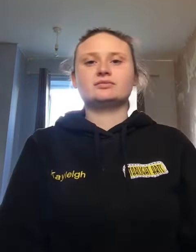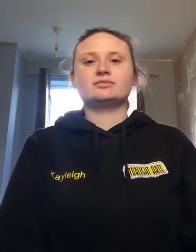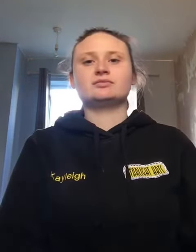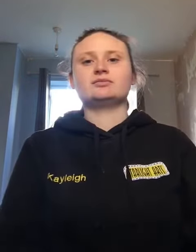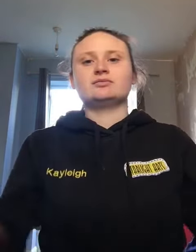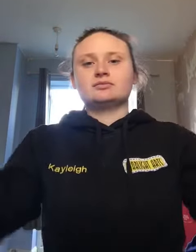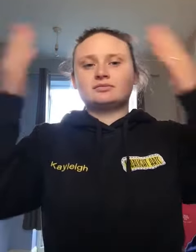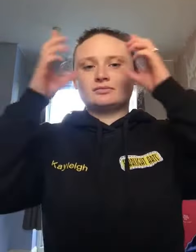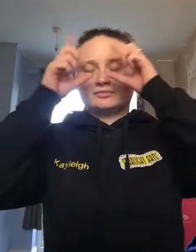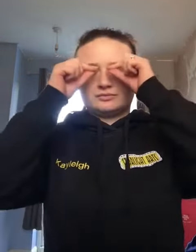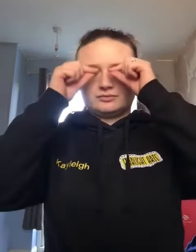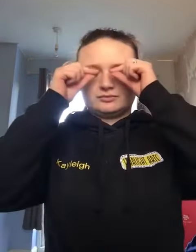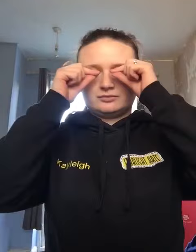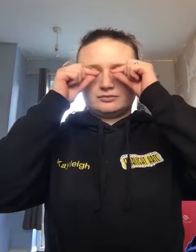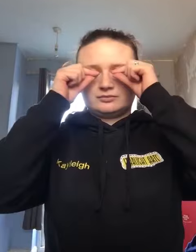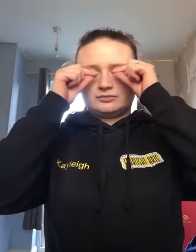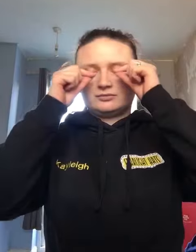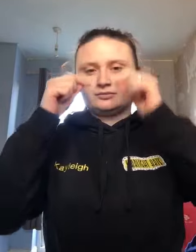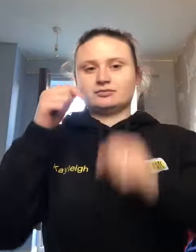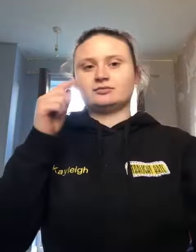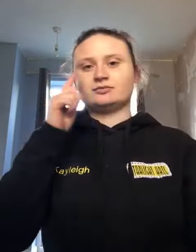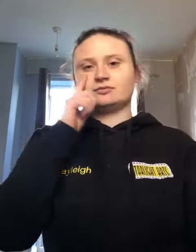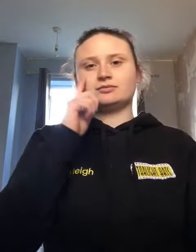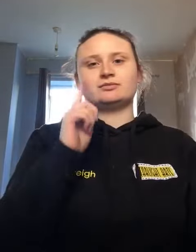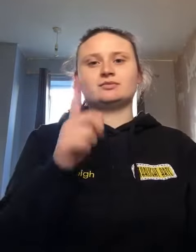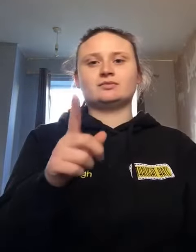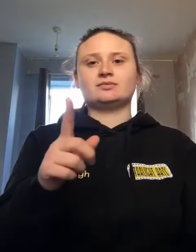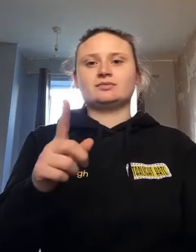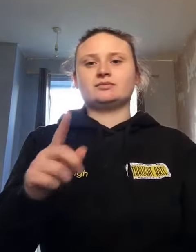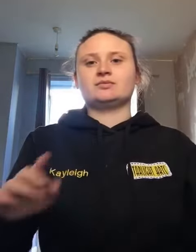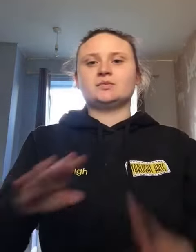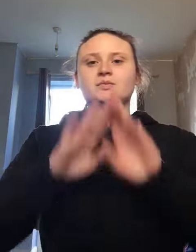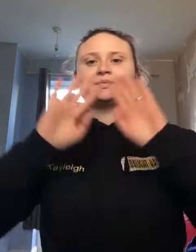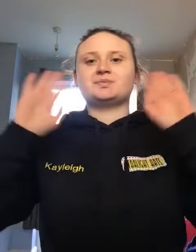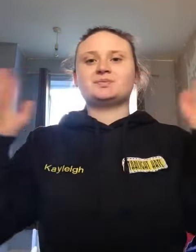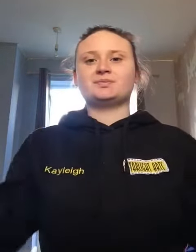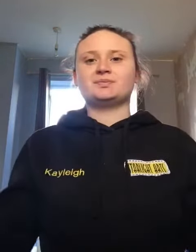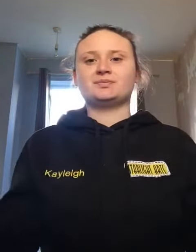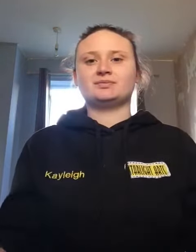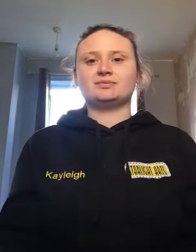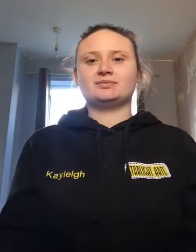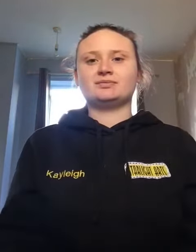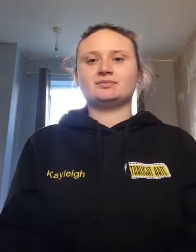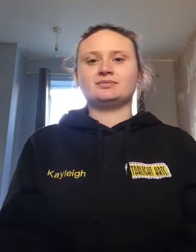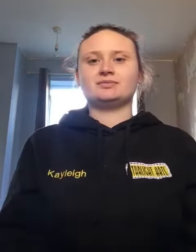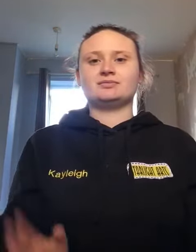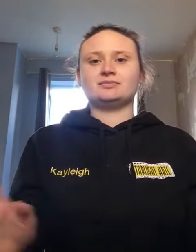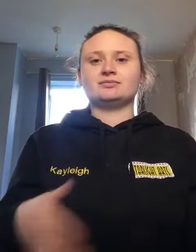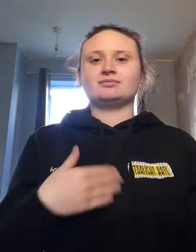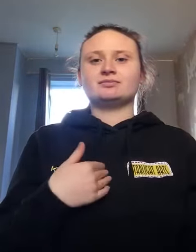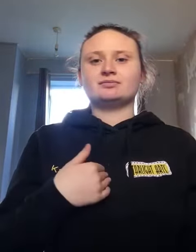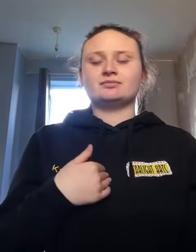I close my eyes and I can see the world that's waiting up for me,